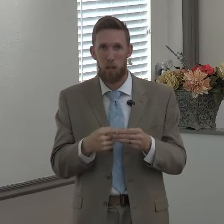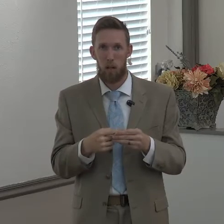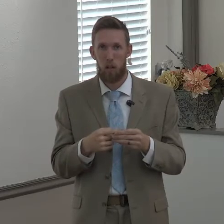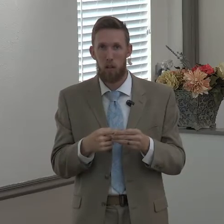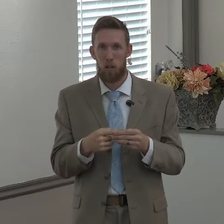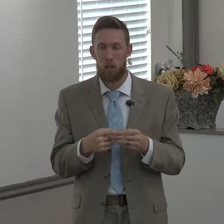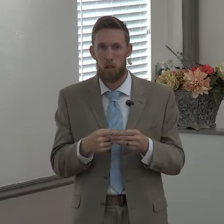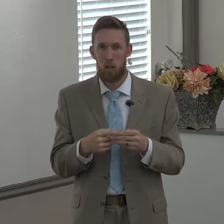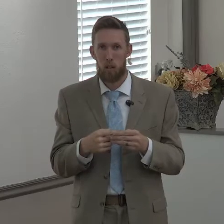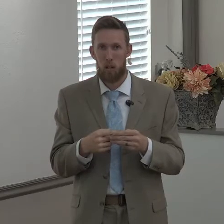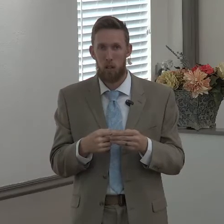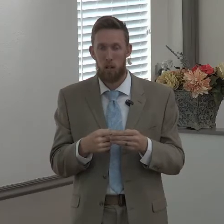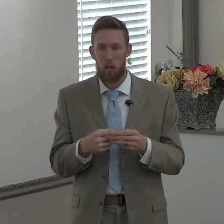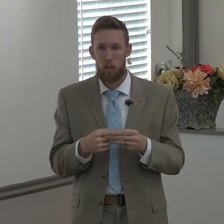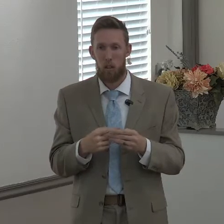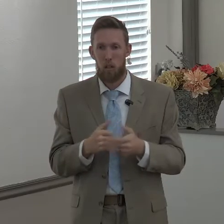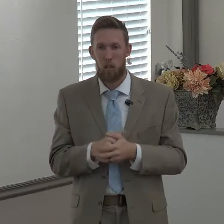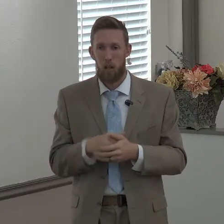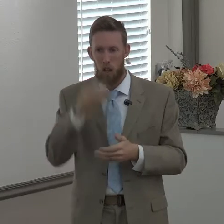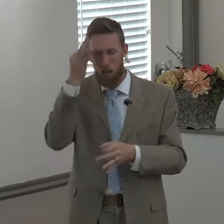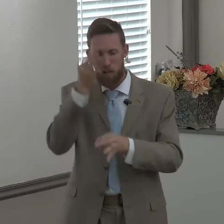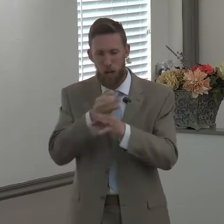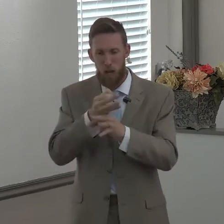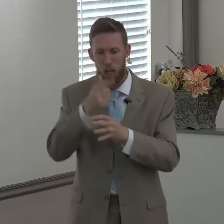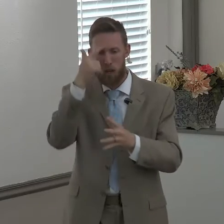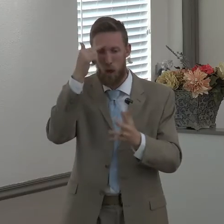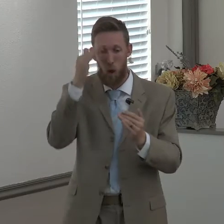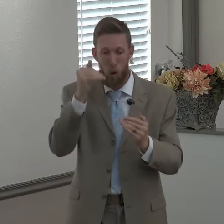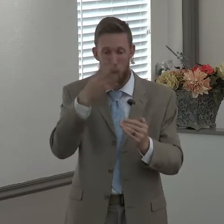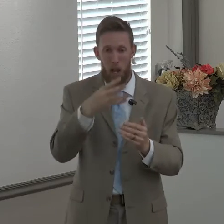This is our ministry. This is what it's about.